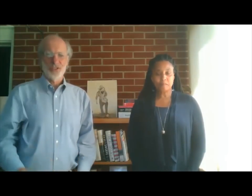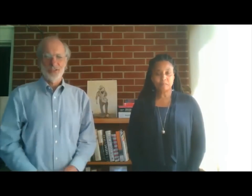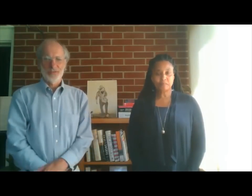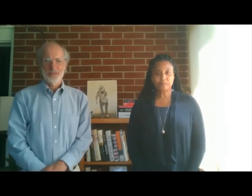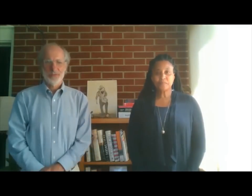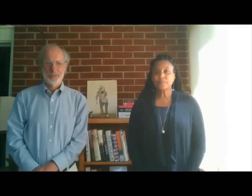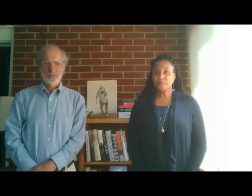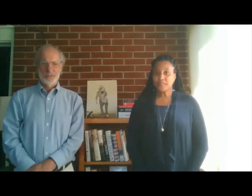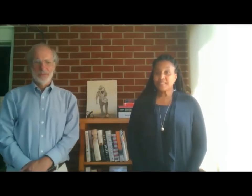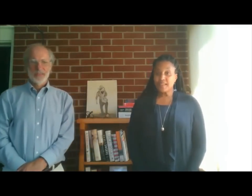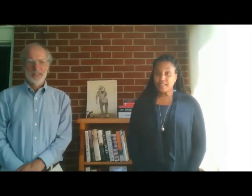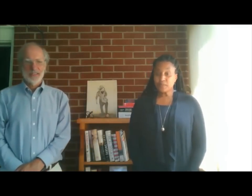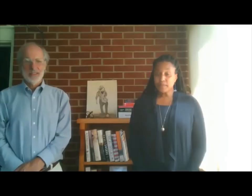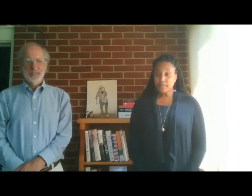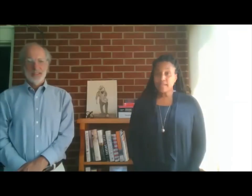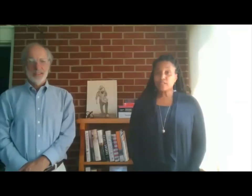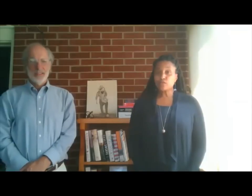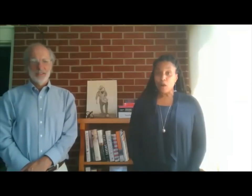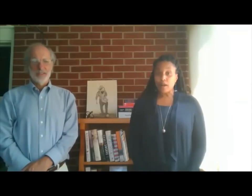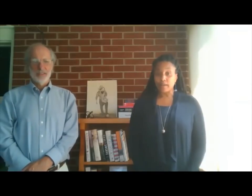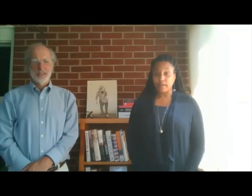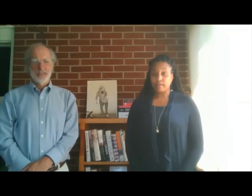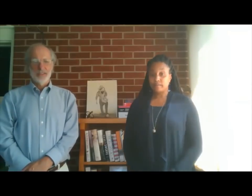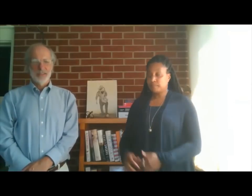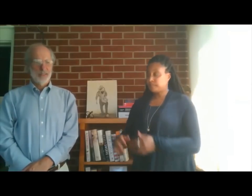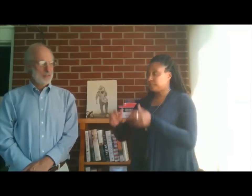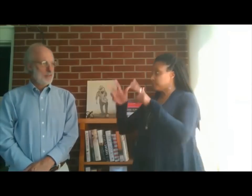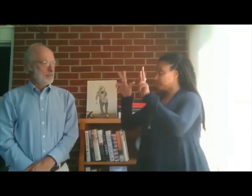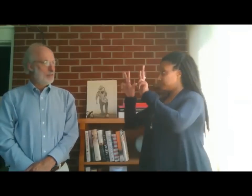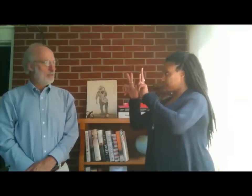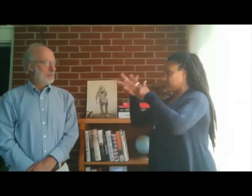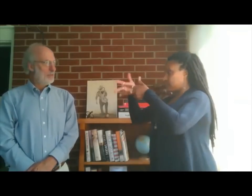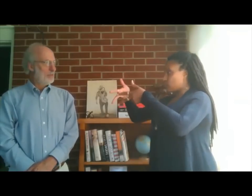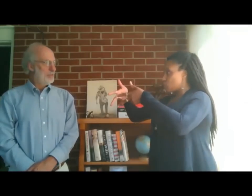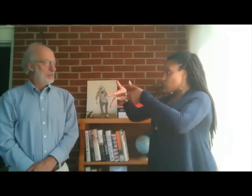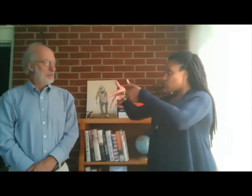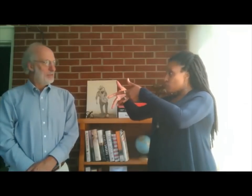Toothbrush. The next one is rocking.